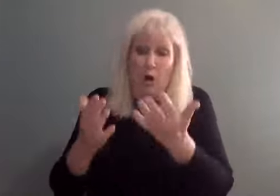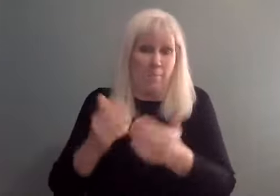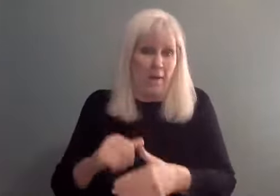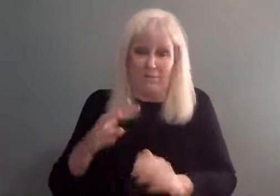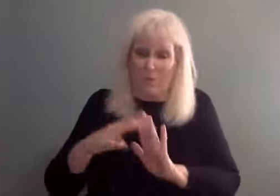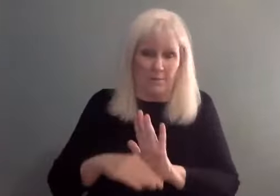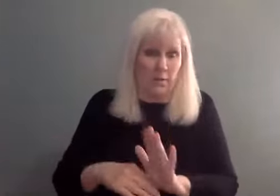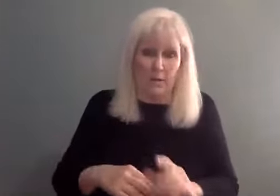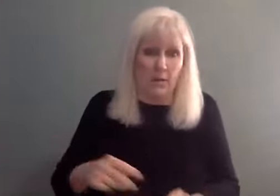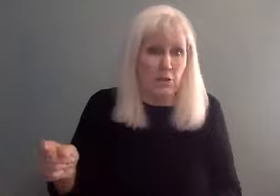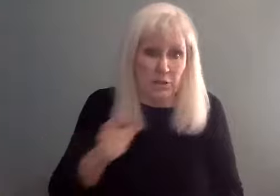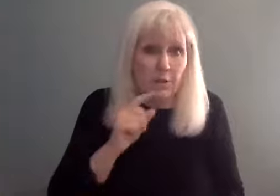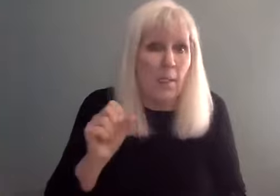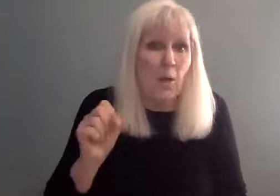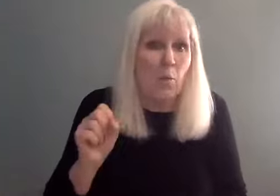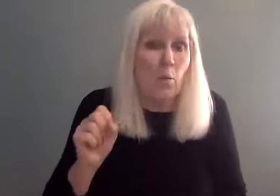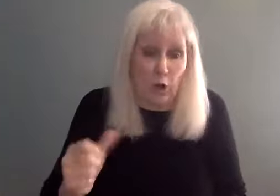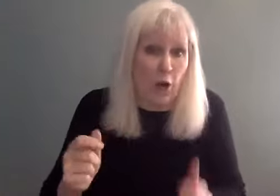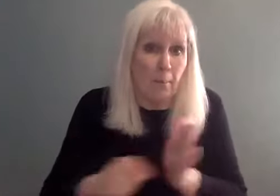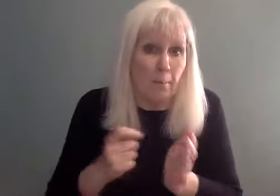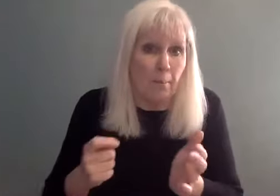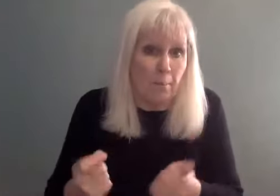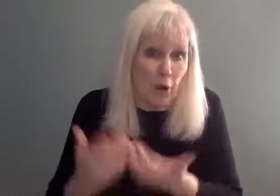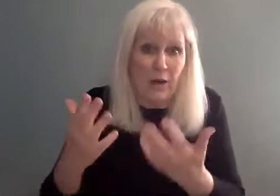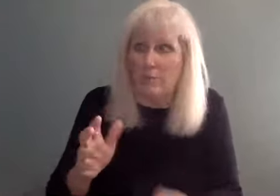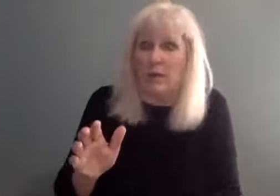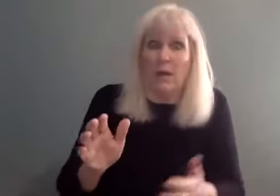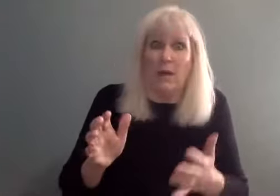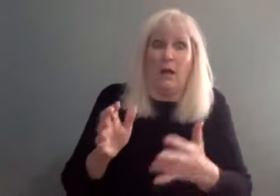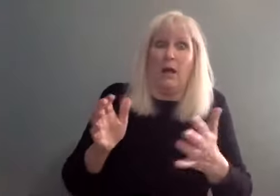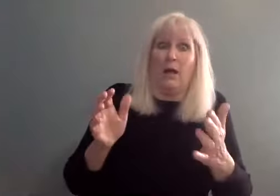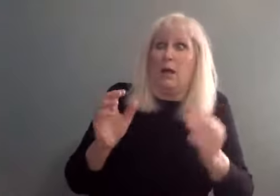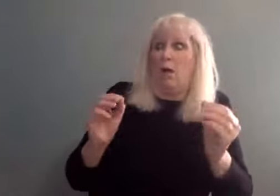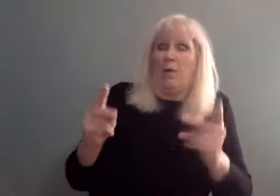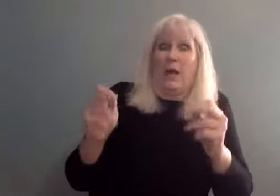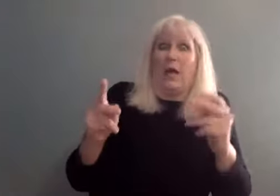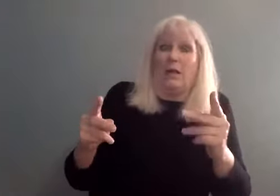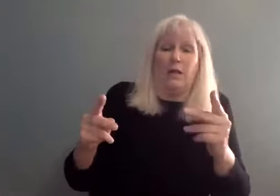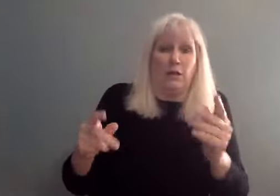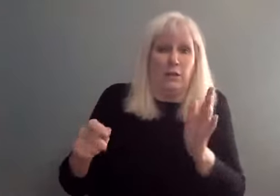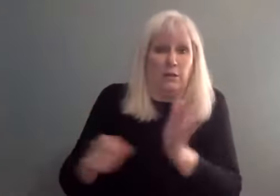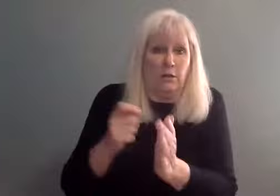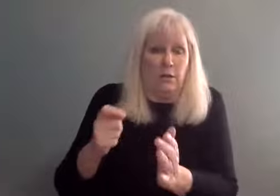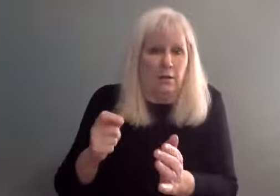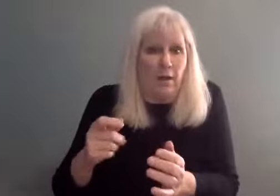She said, we're going to put it in this and we're going to burn it. And it was like, oh, okay. So it's a good thing we had made some amends list before,